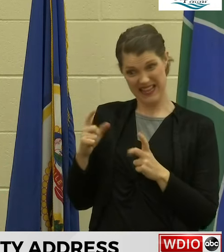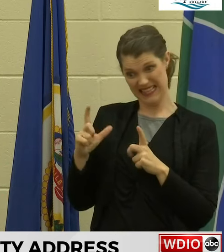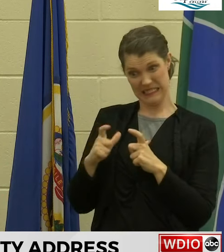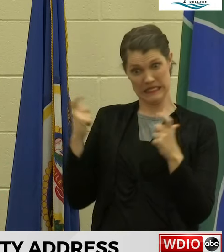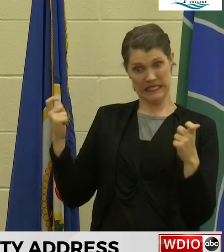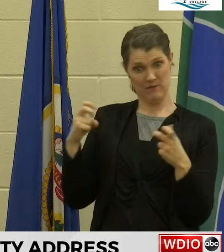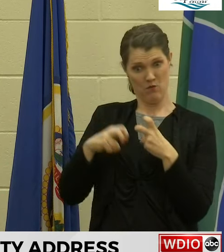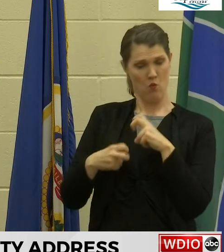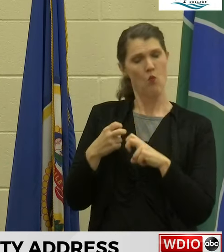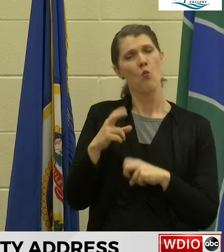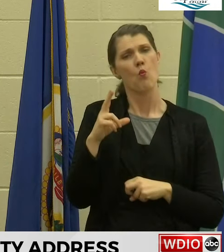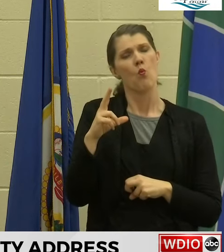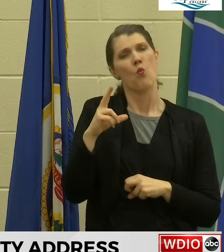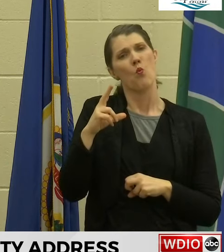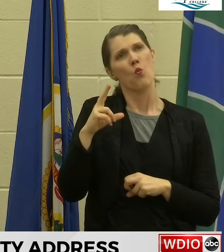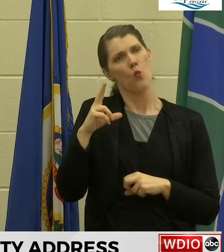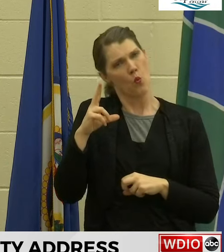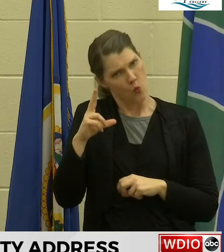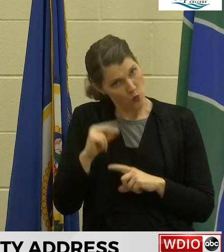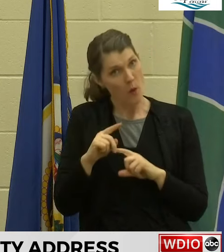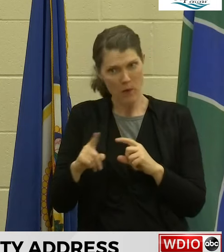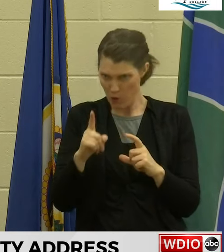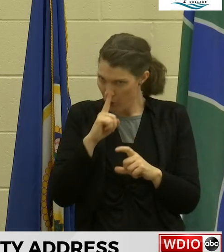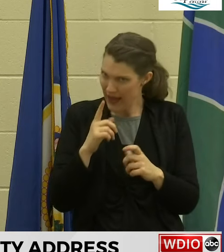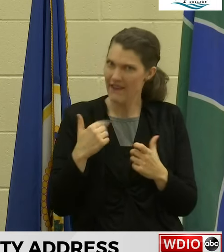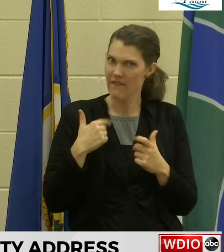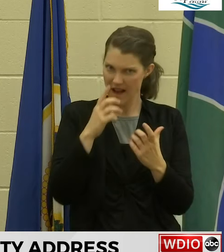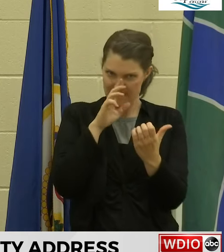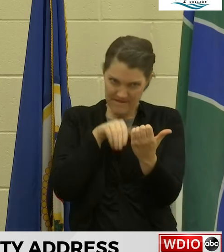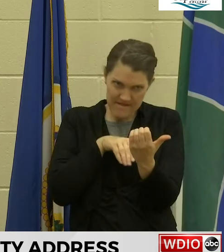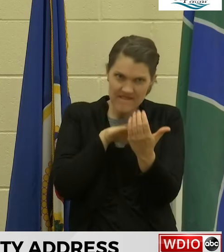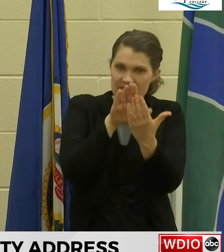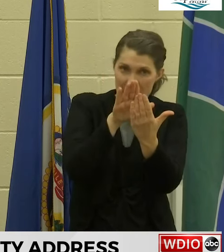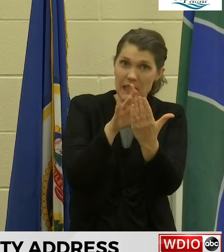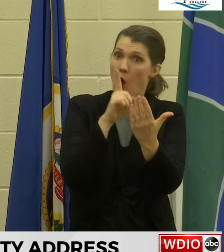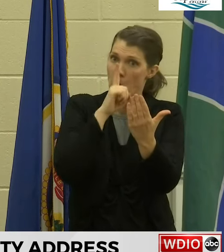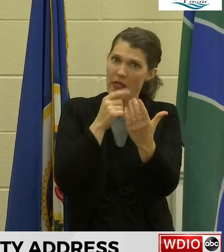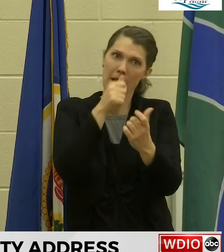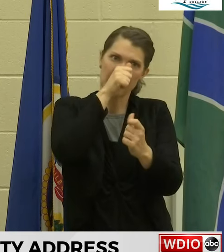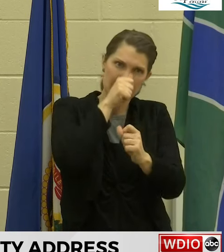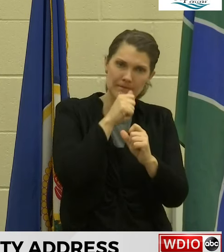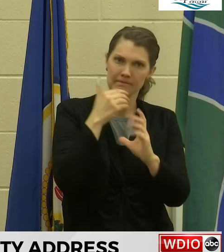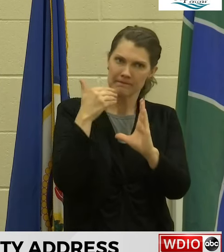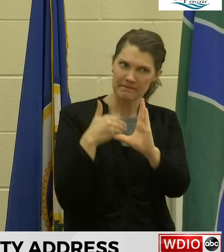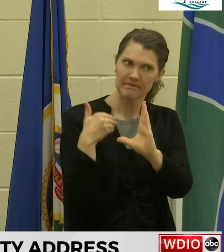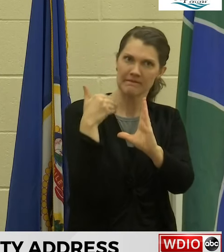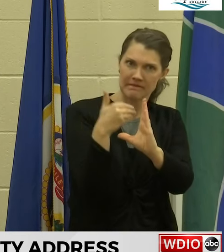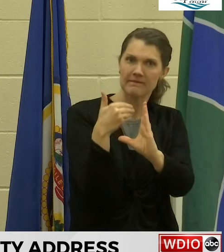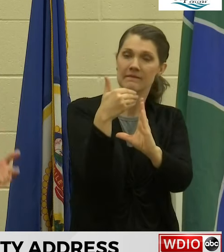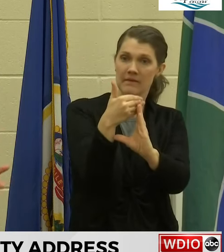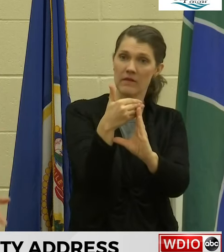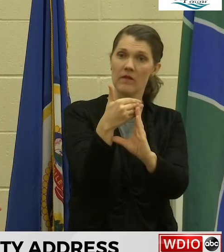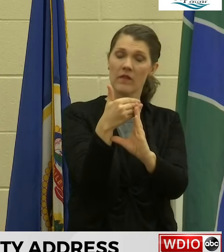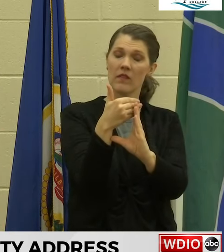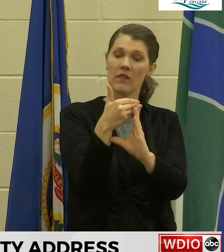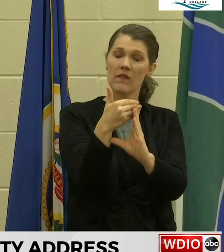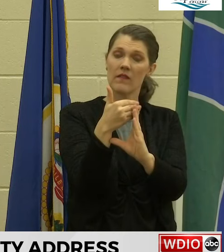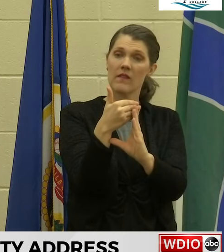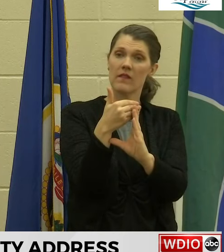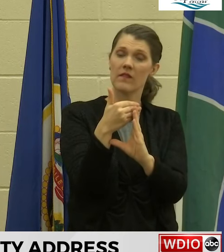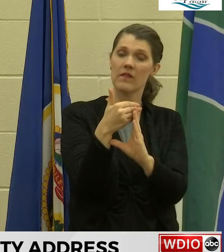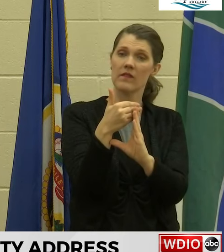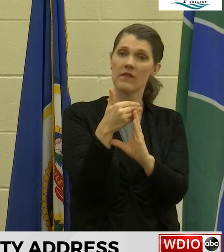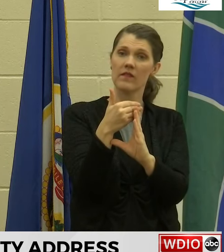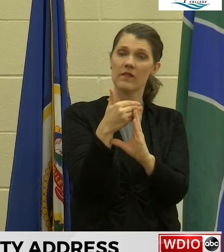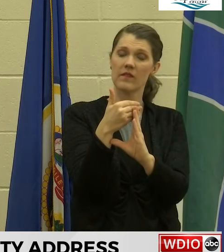yet, but still we have taken real steps forward. During my first term, we